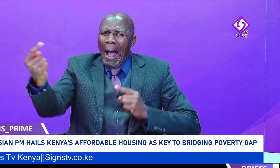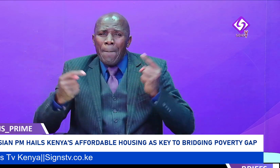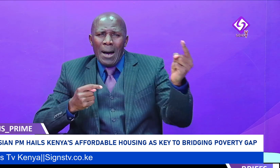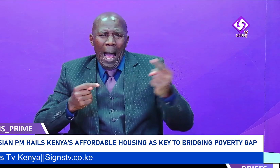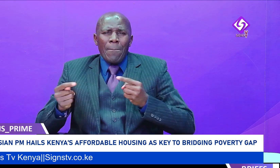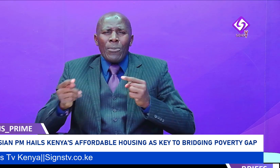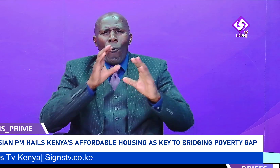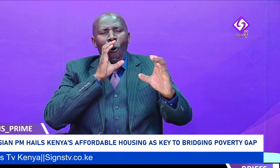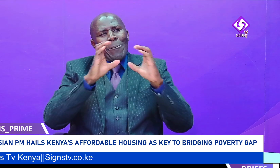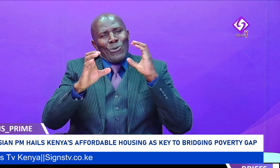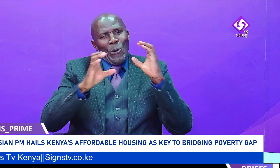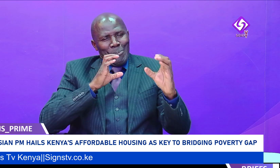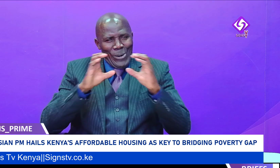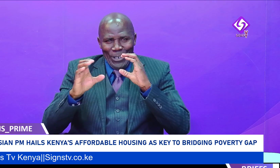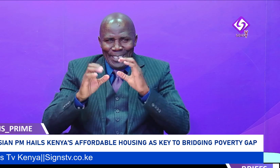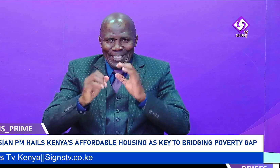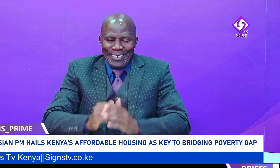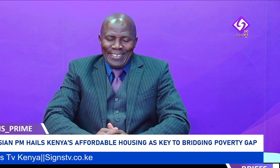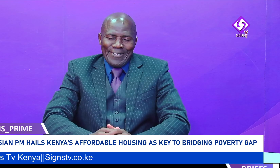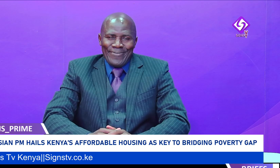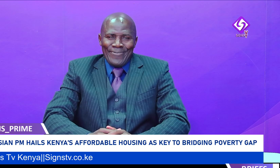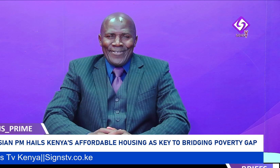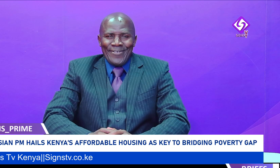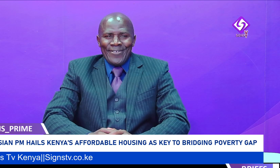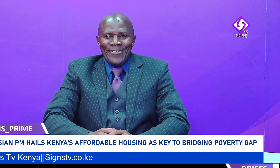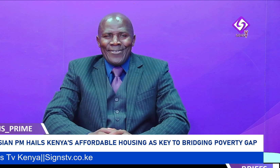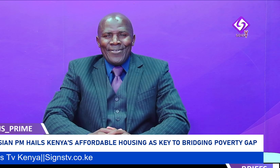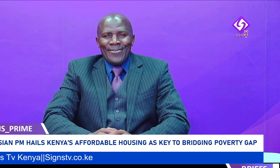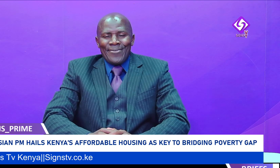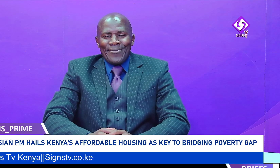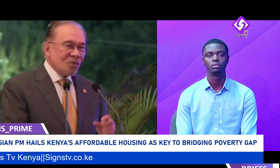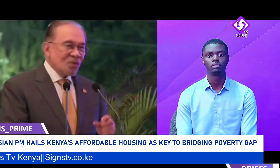dignified homes for low-income communities.